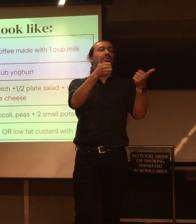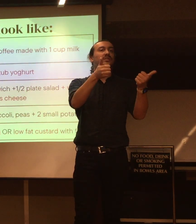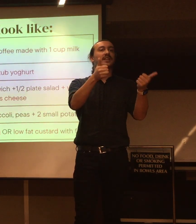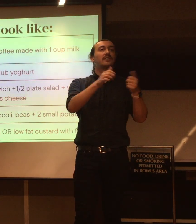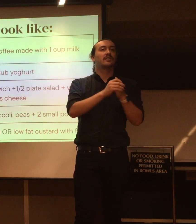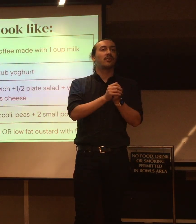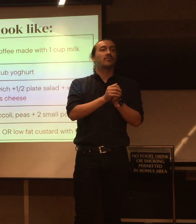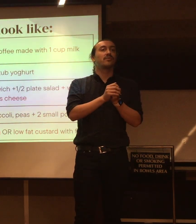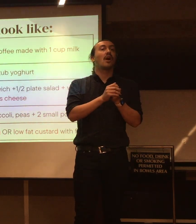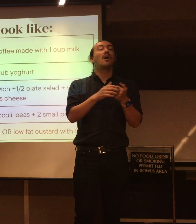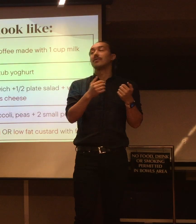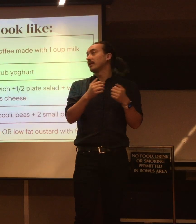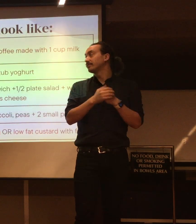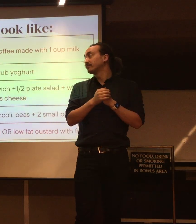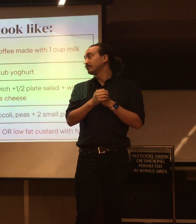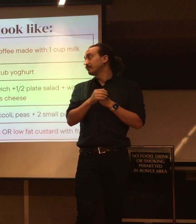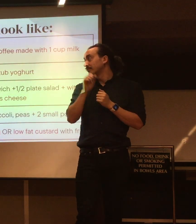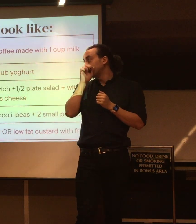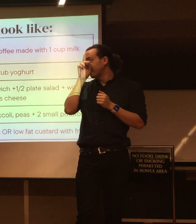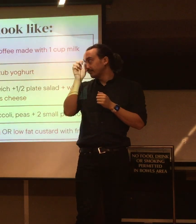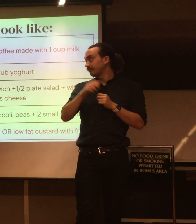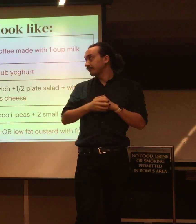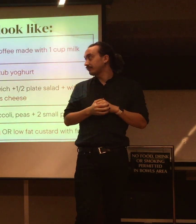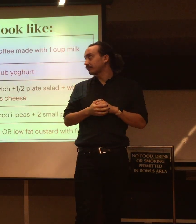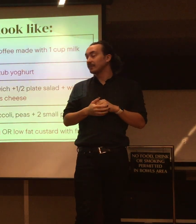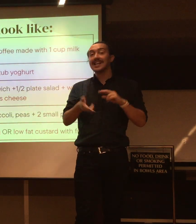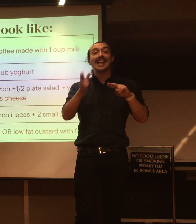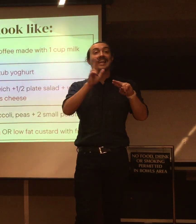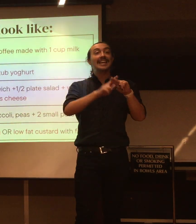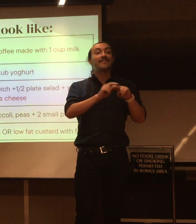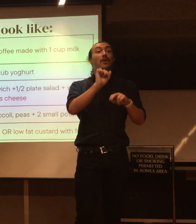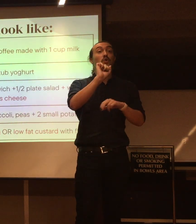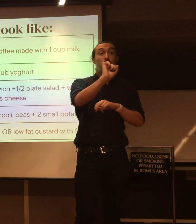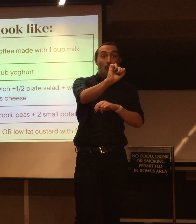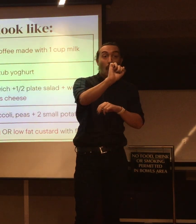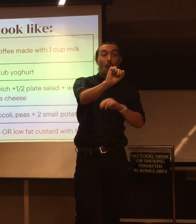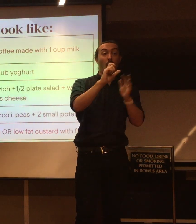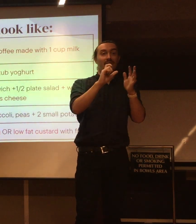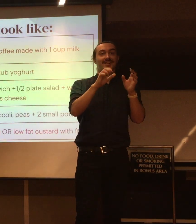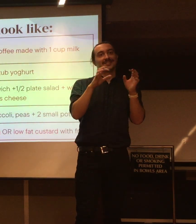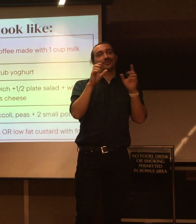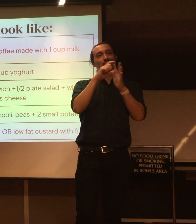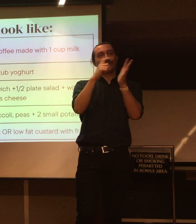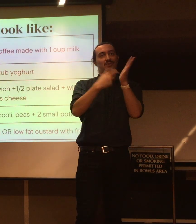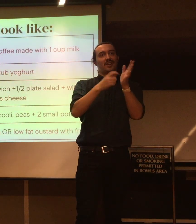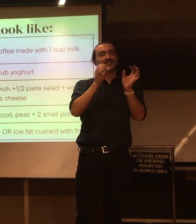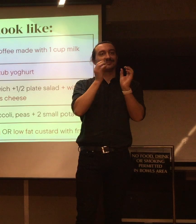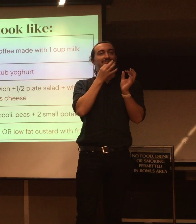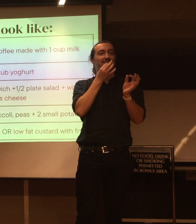Yeah, Rye bread. Oh, yeah. If your dietitian said so, absolutely.